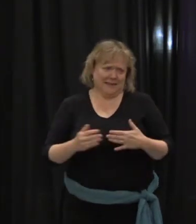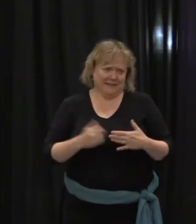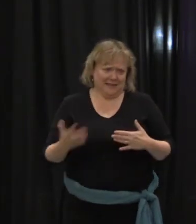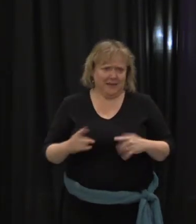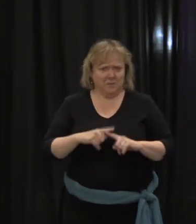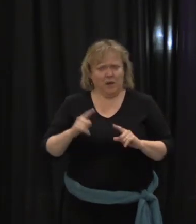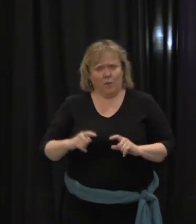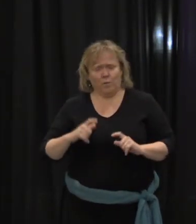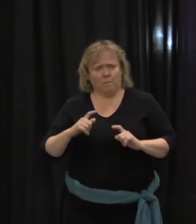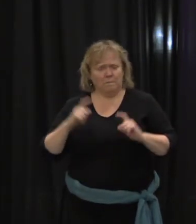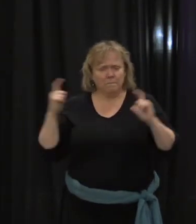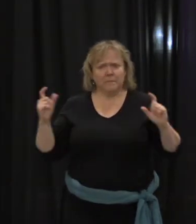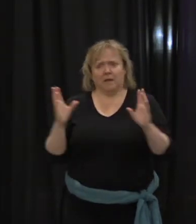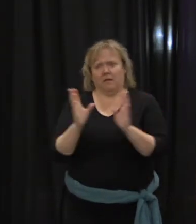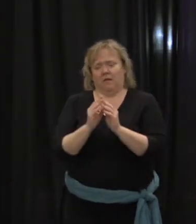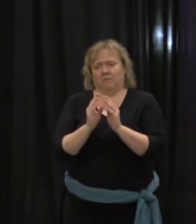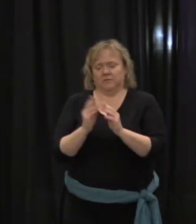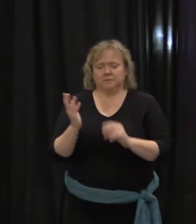thank you.